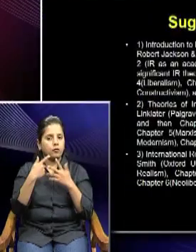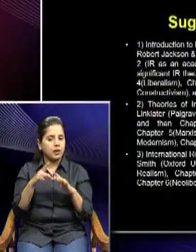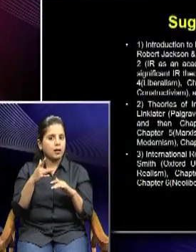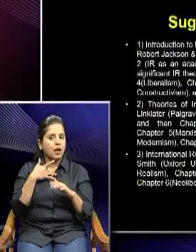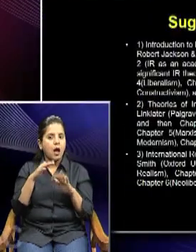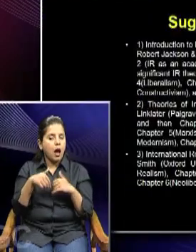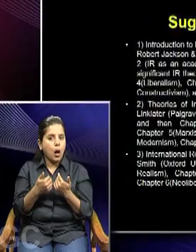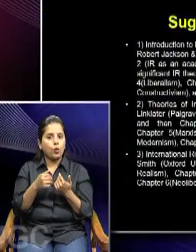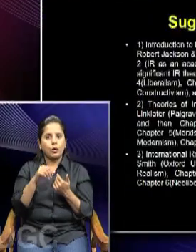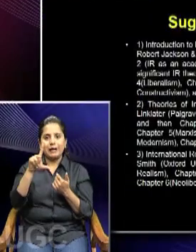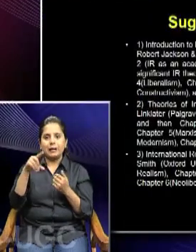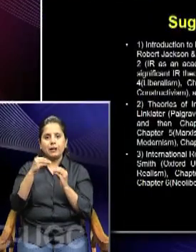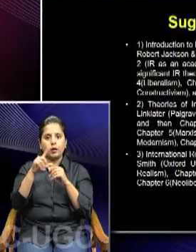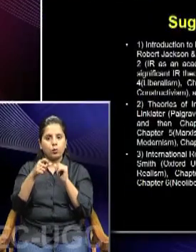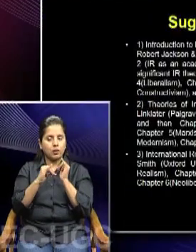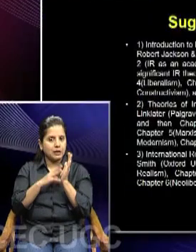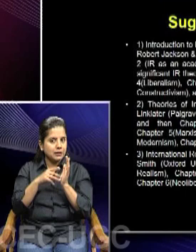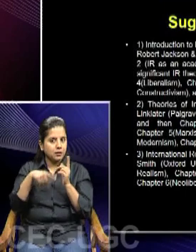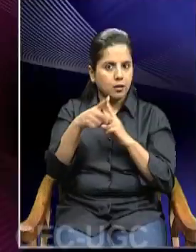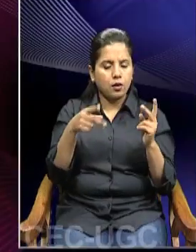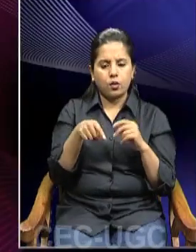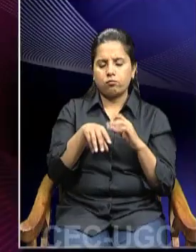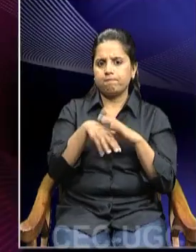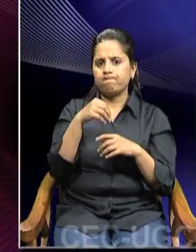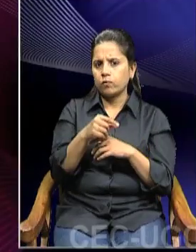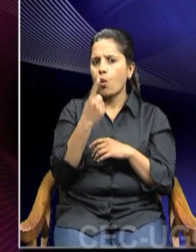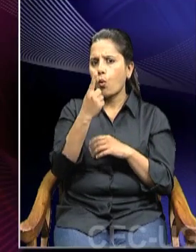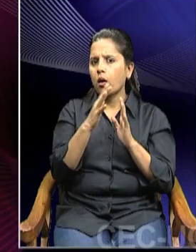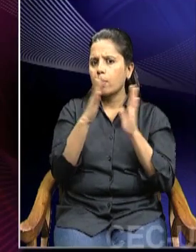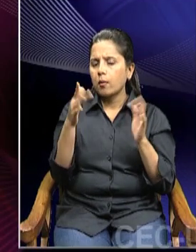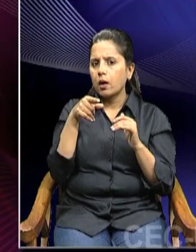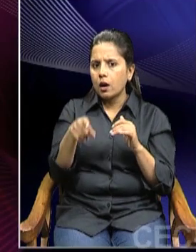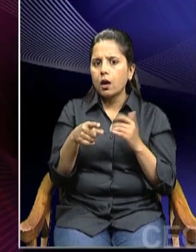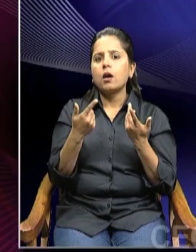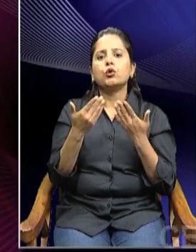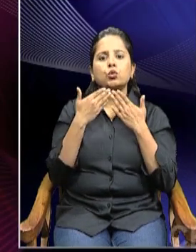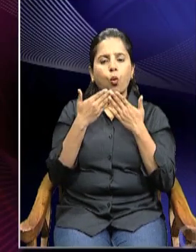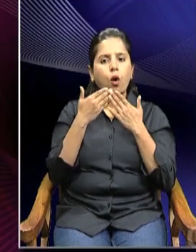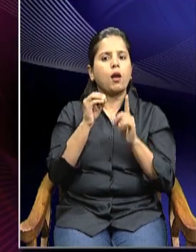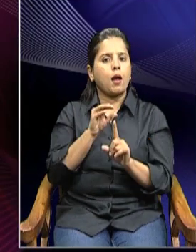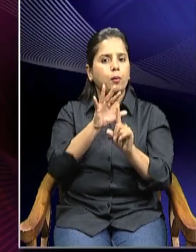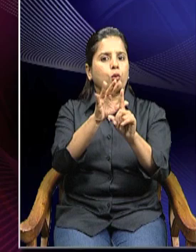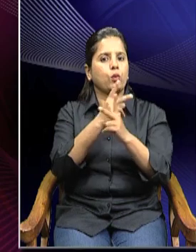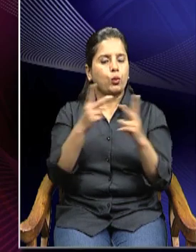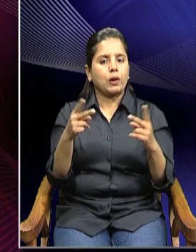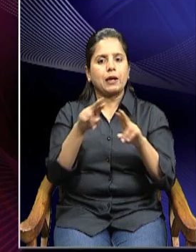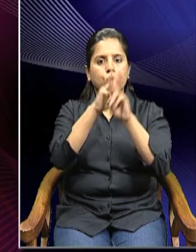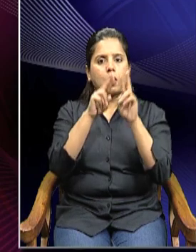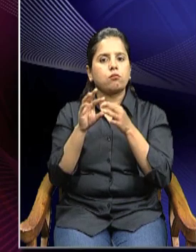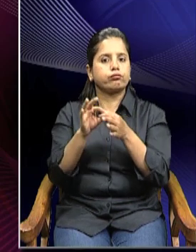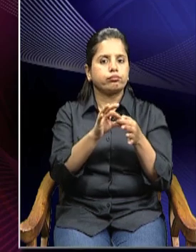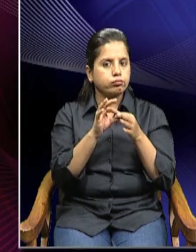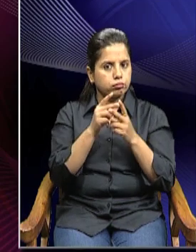how liberalism has been one of the major schools and approaches to international